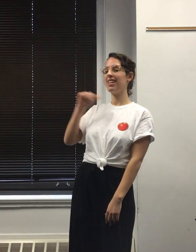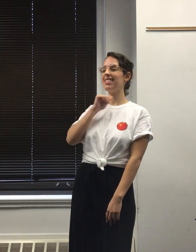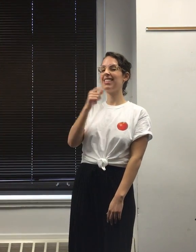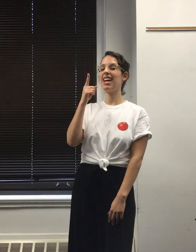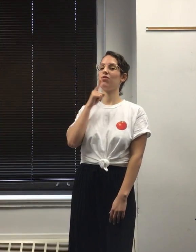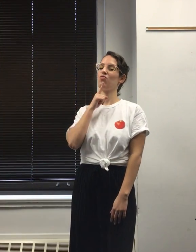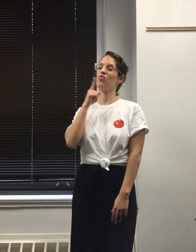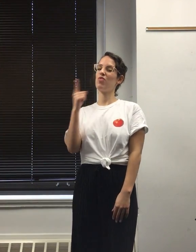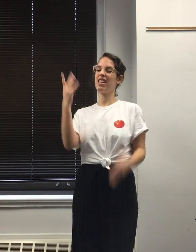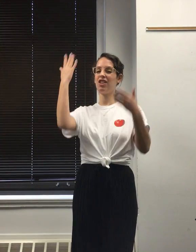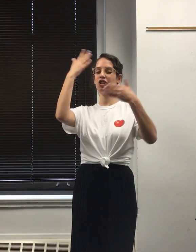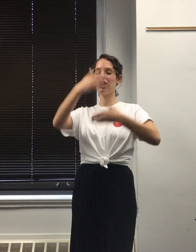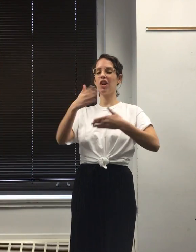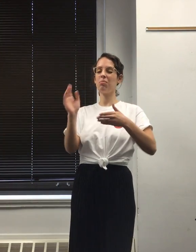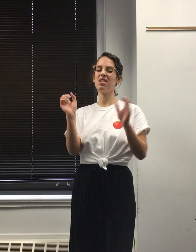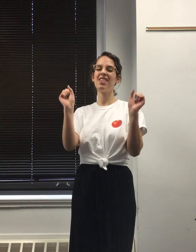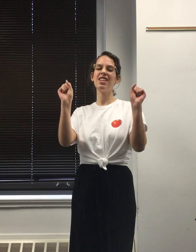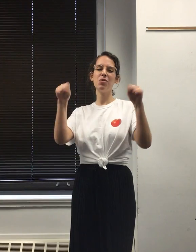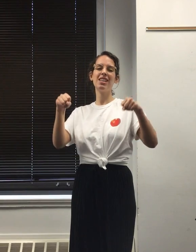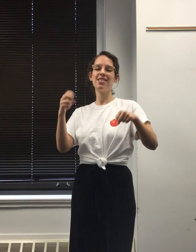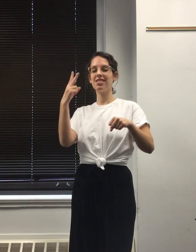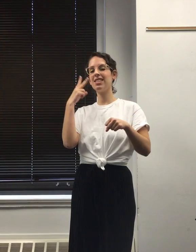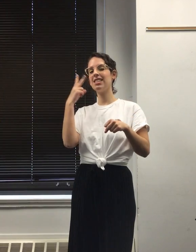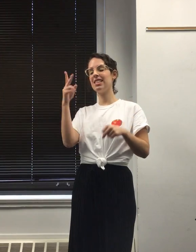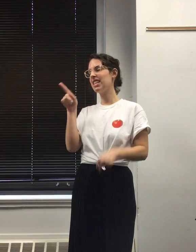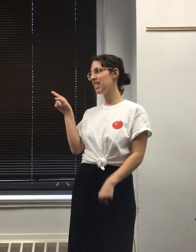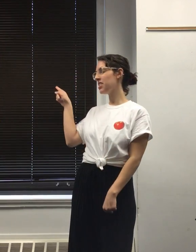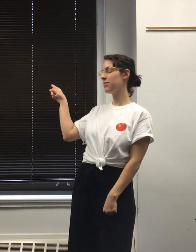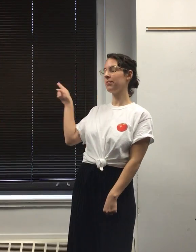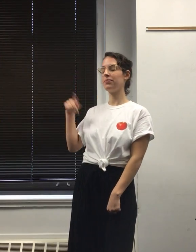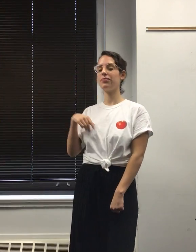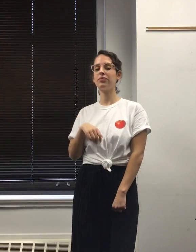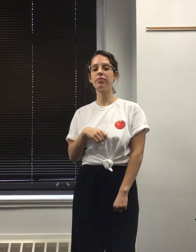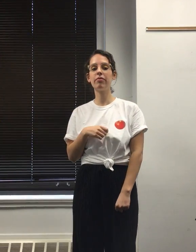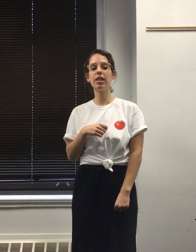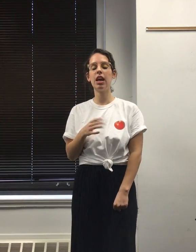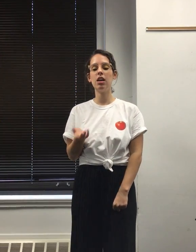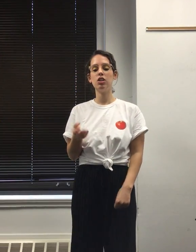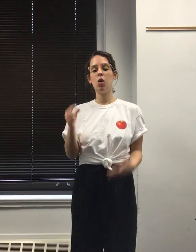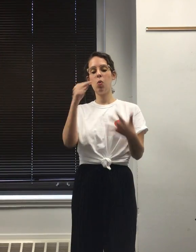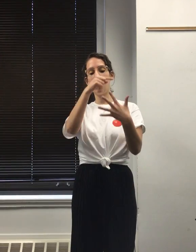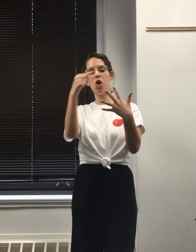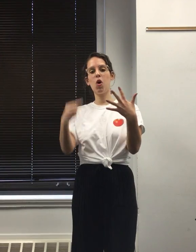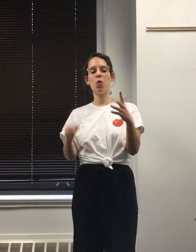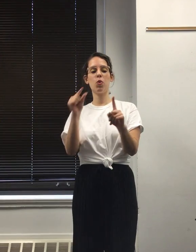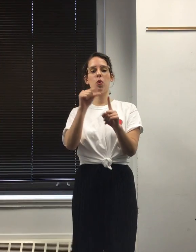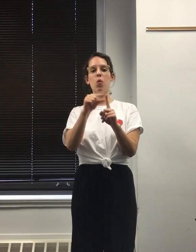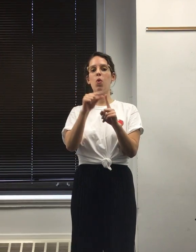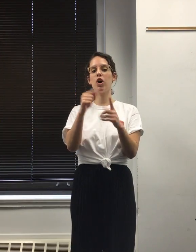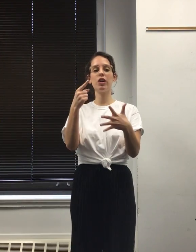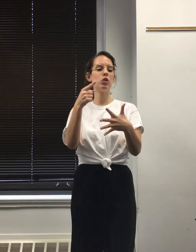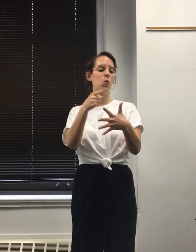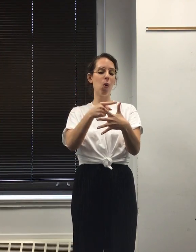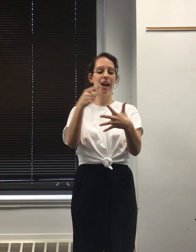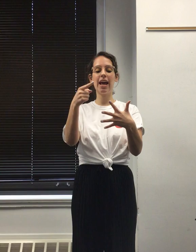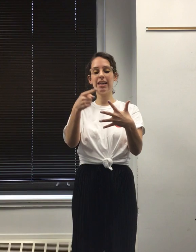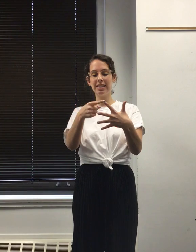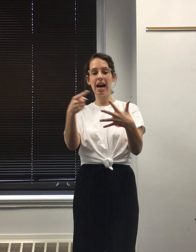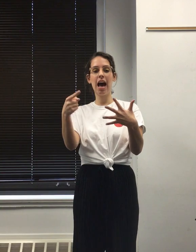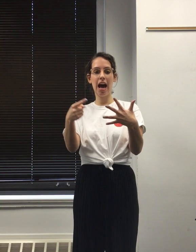it. And we're going to go through those words one at a time and make sure you understand each one of those. So copy it